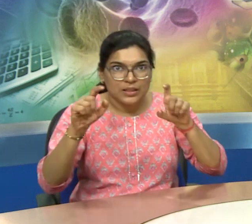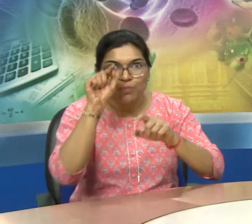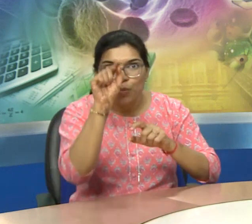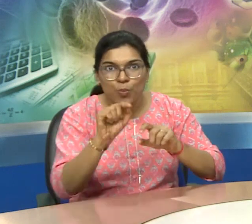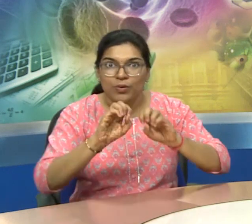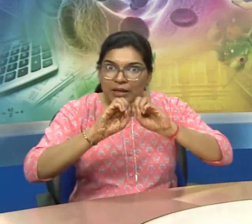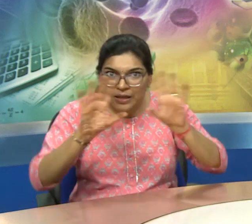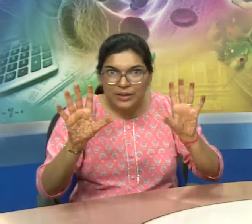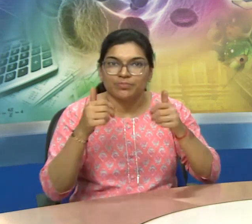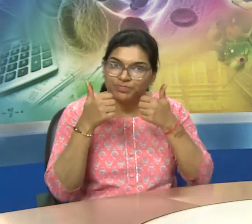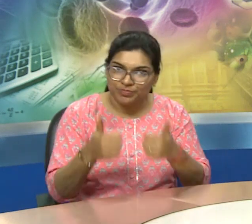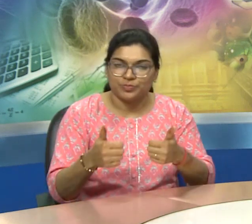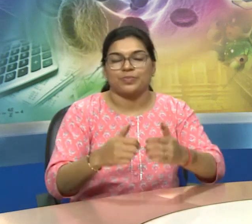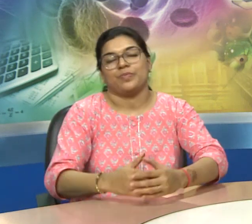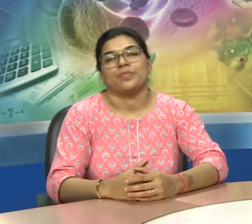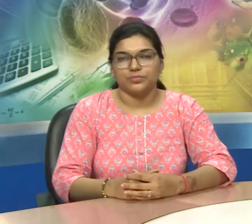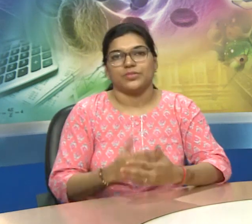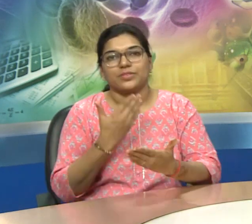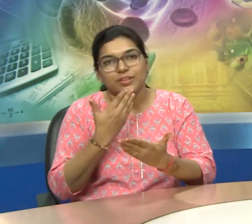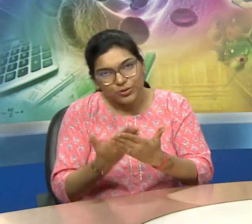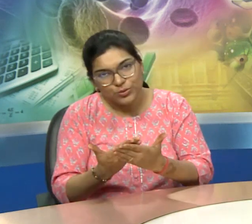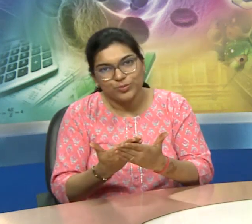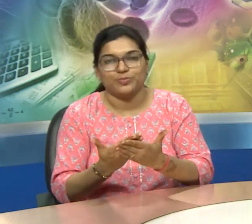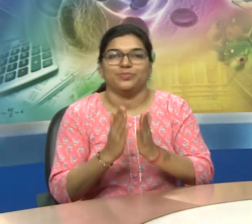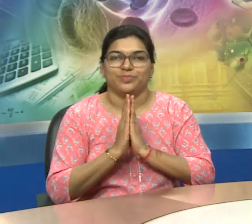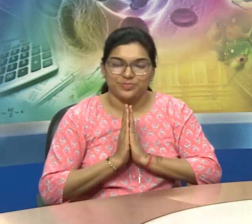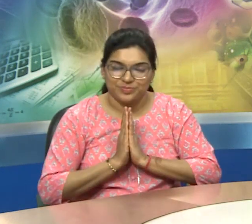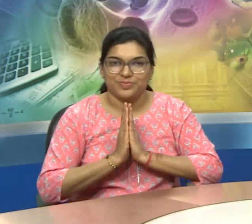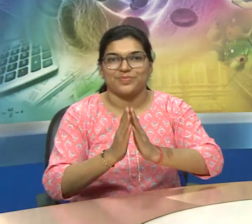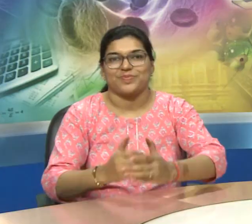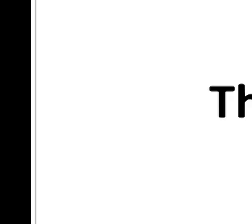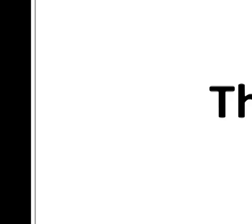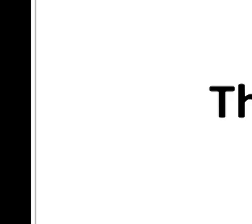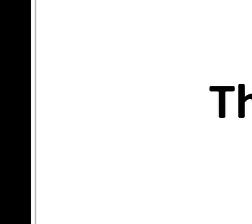Thank you. Namaskar.